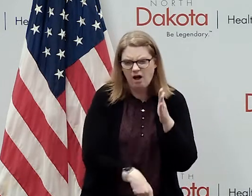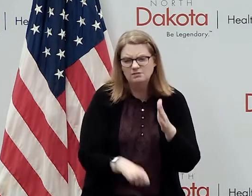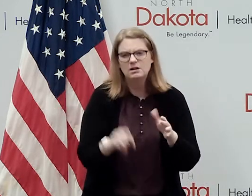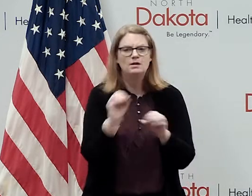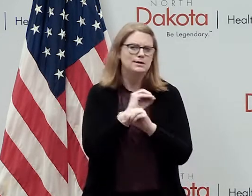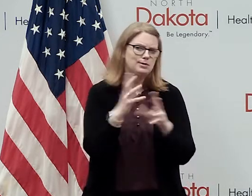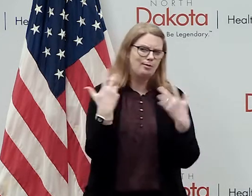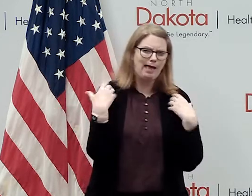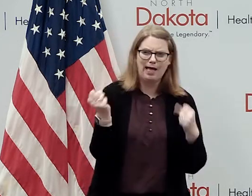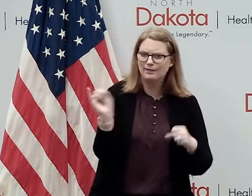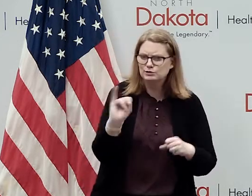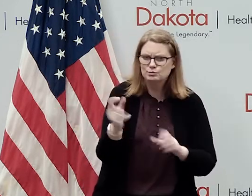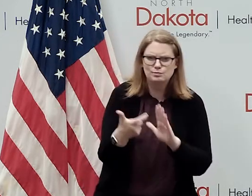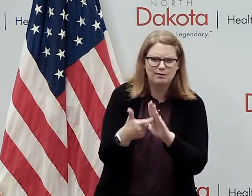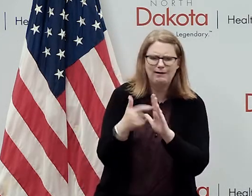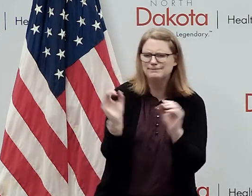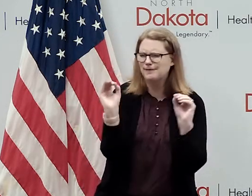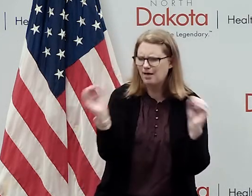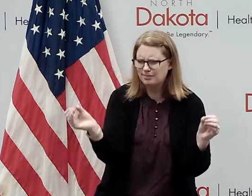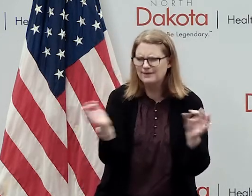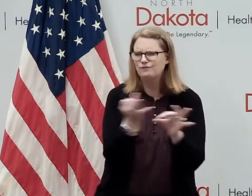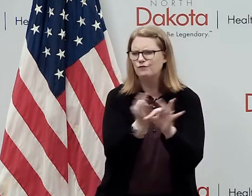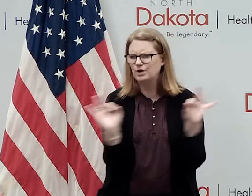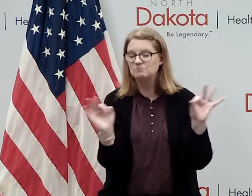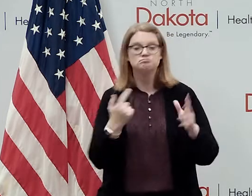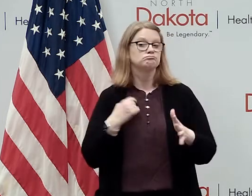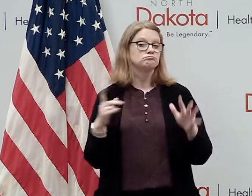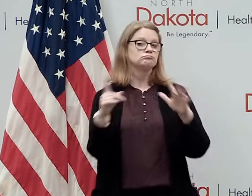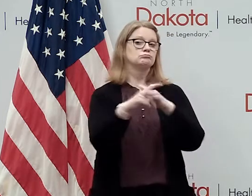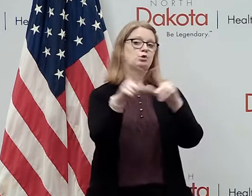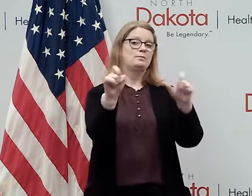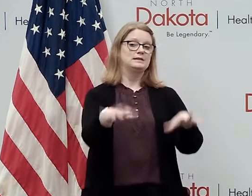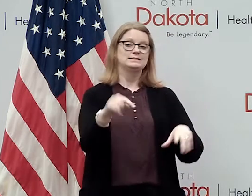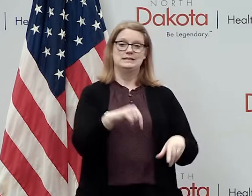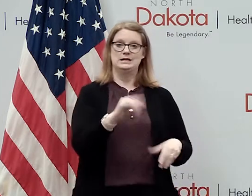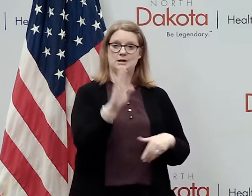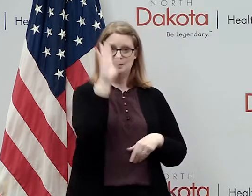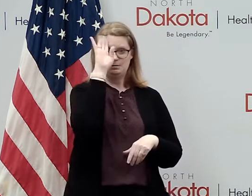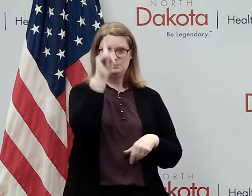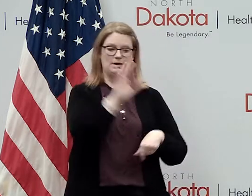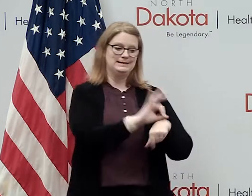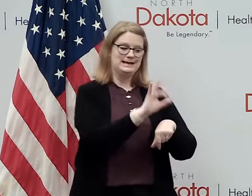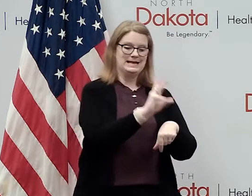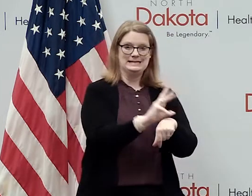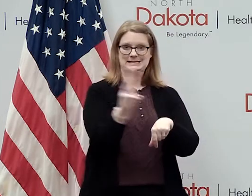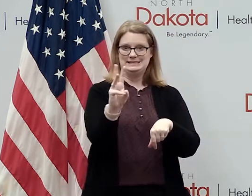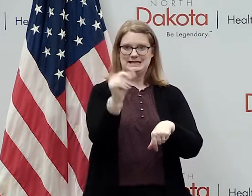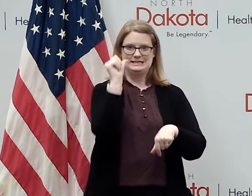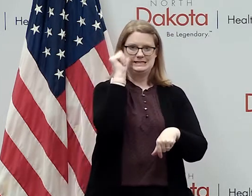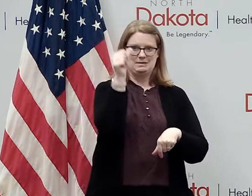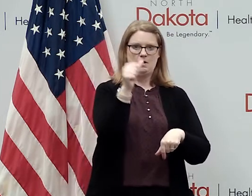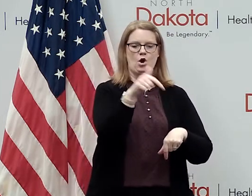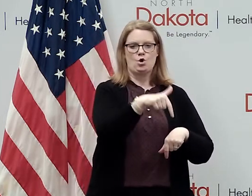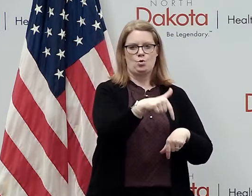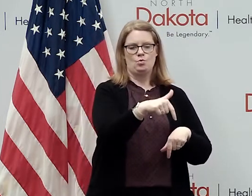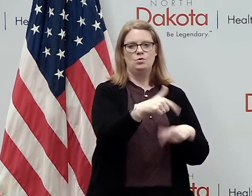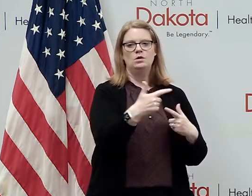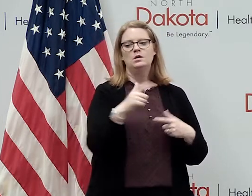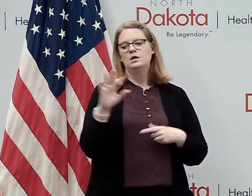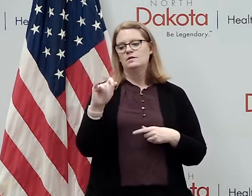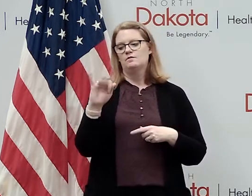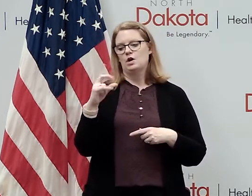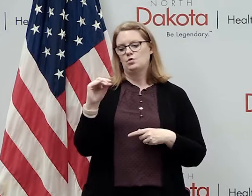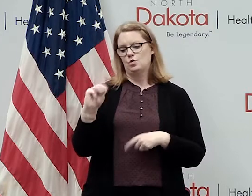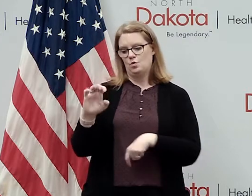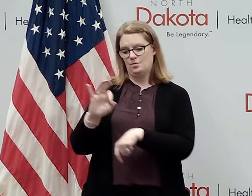insurance required. And so just show up. And again, here in Bismarck, 9 to 6 p.m. Tomorrow, Wednesday, Fargo Dome,